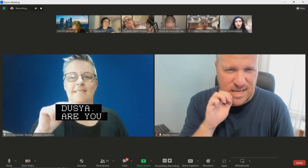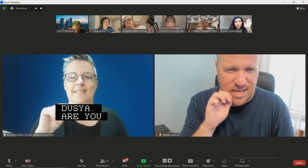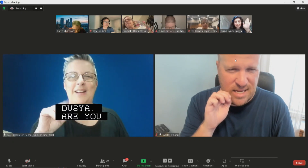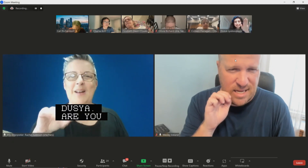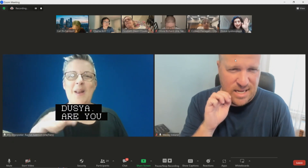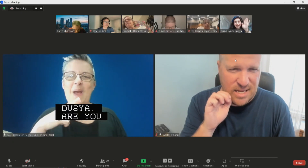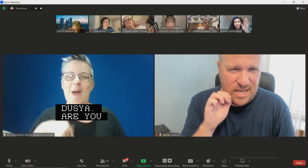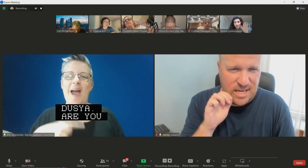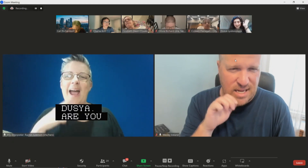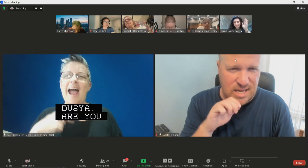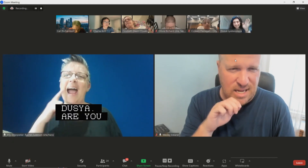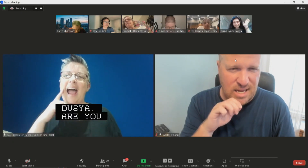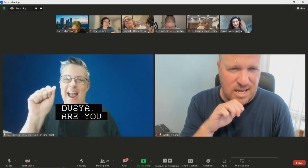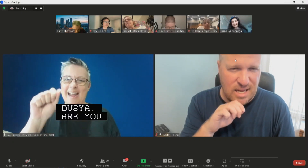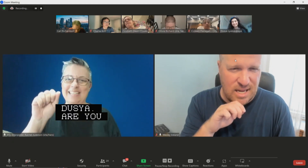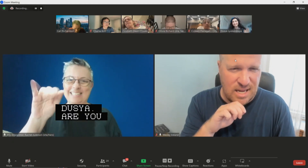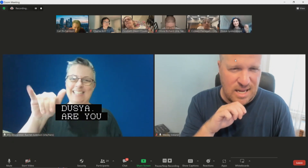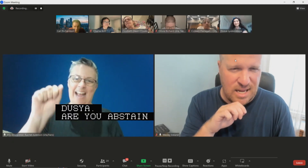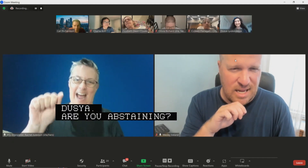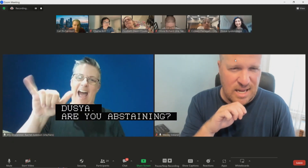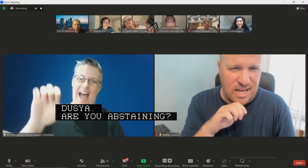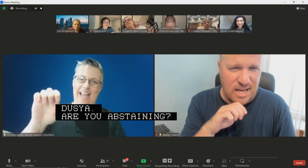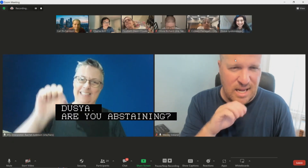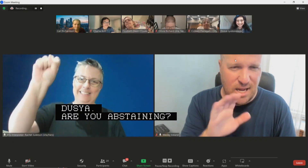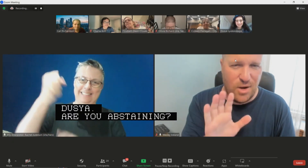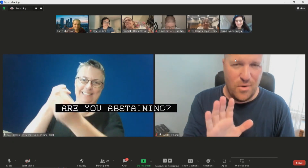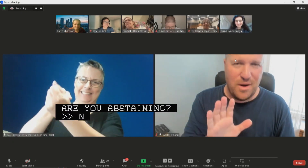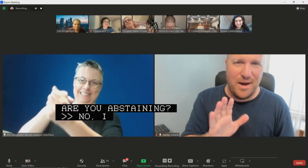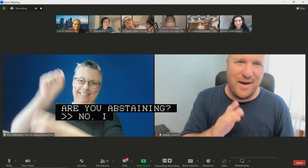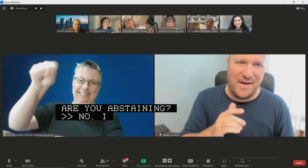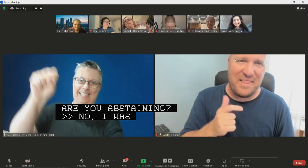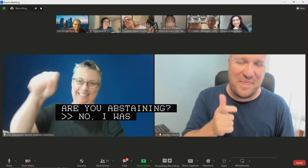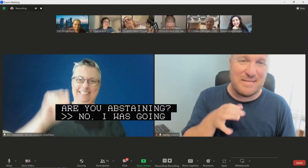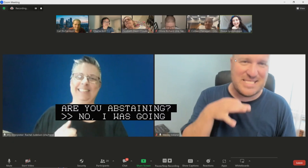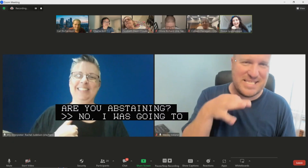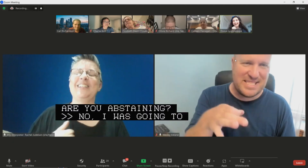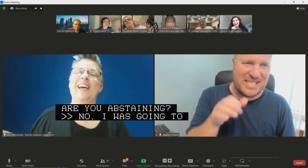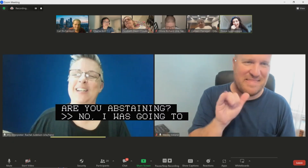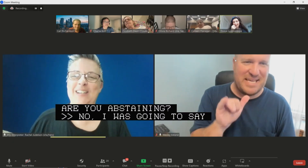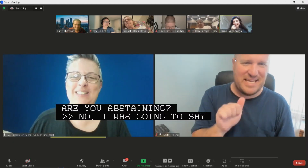No, I was going to say aye or raise my hand or something. Sorry about that.